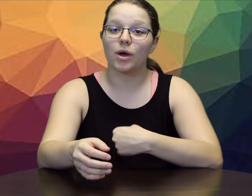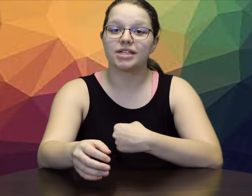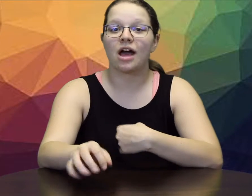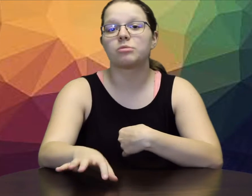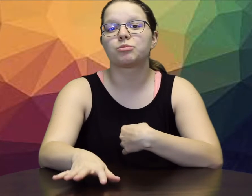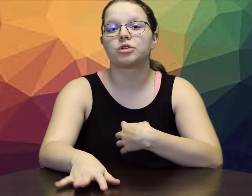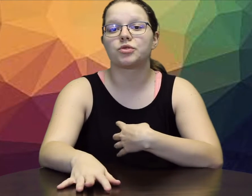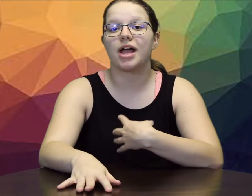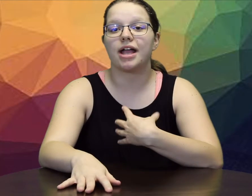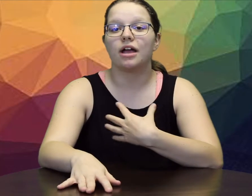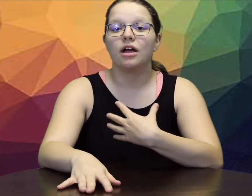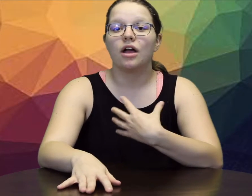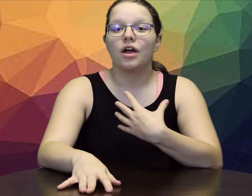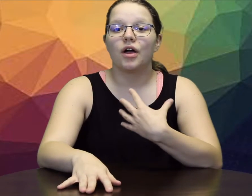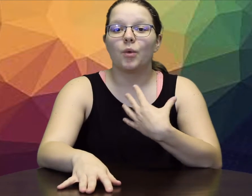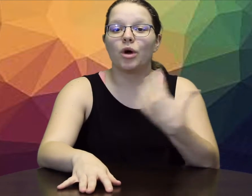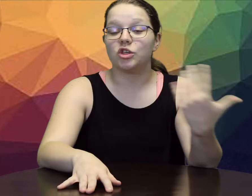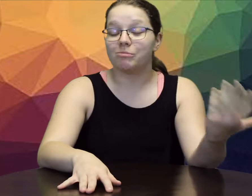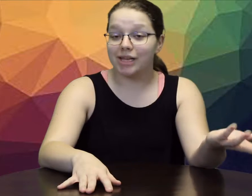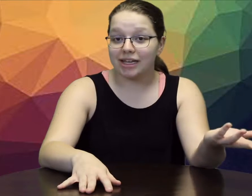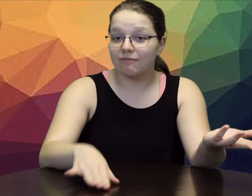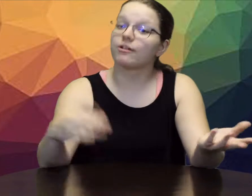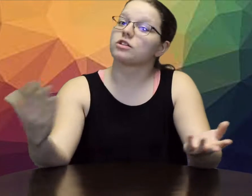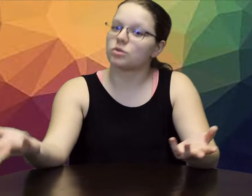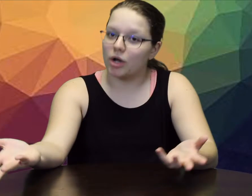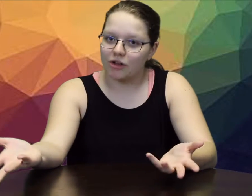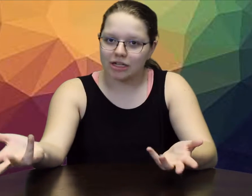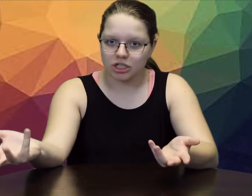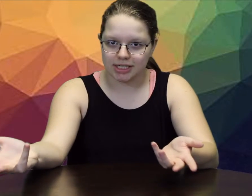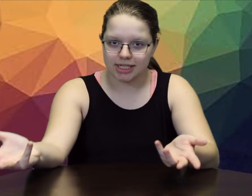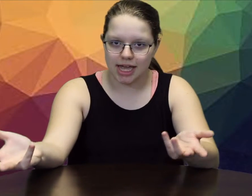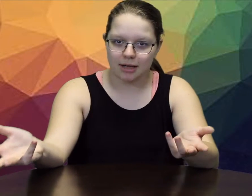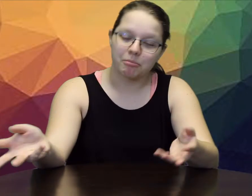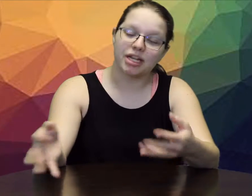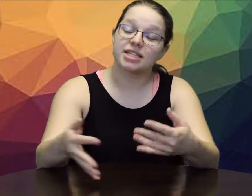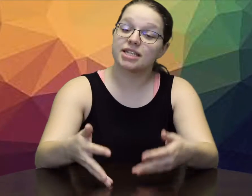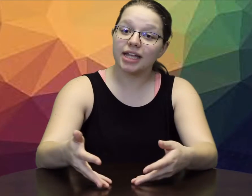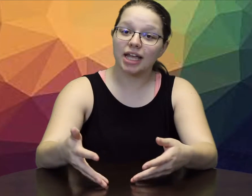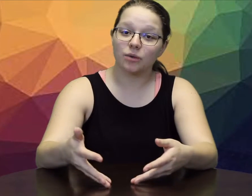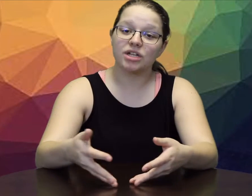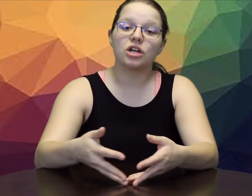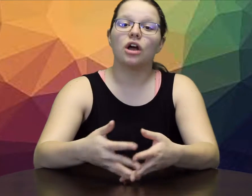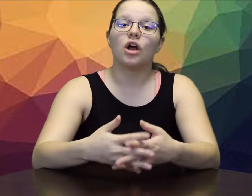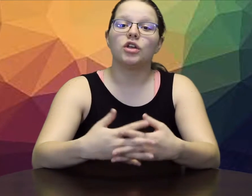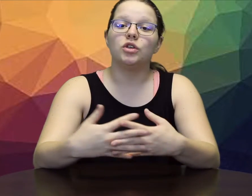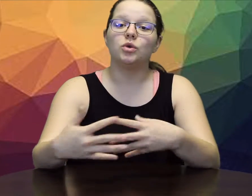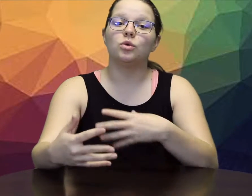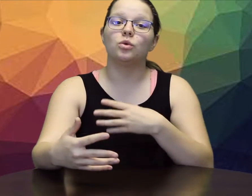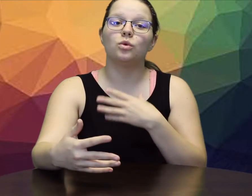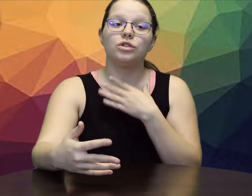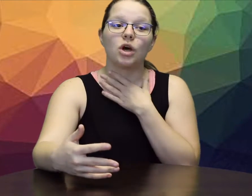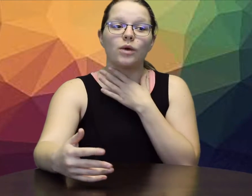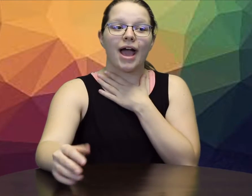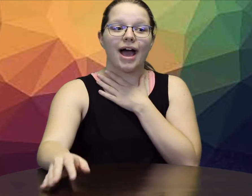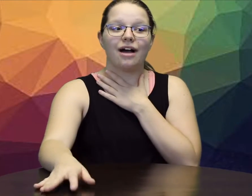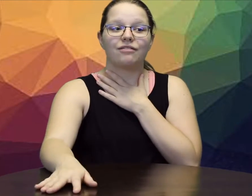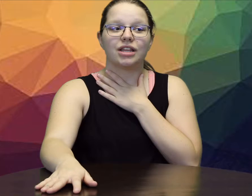voice helps portray what you mean versus what you're actually saying. But in sign language, you don't have